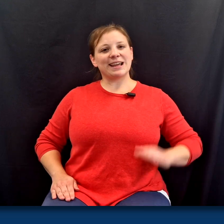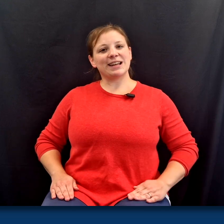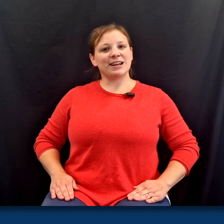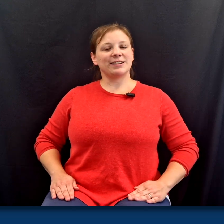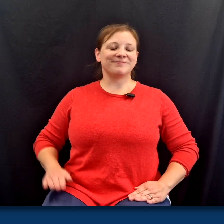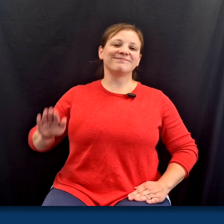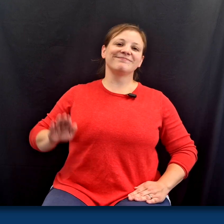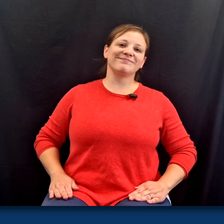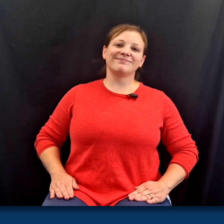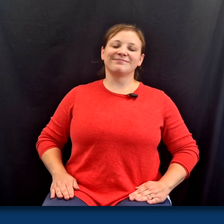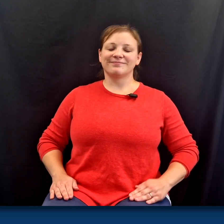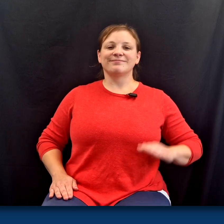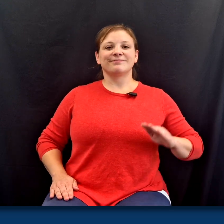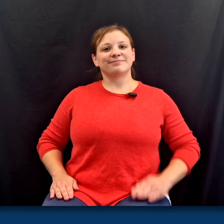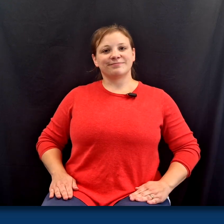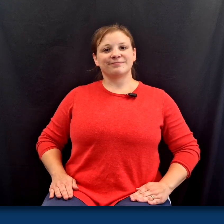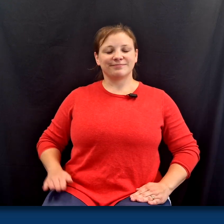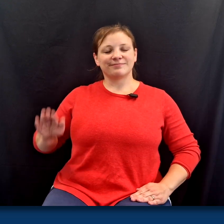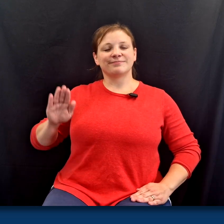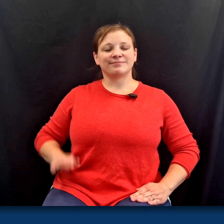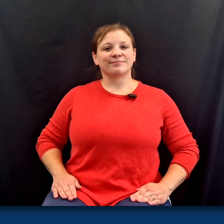Keep going.